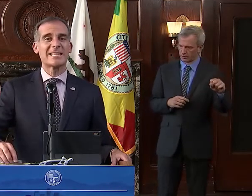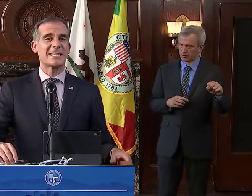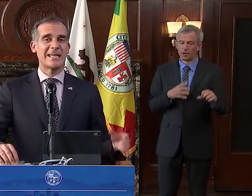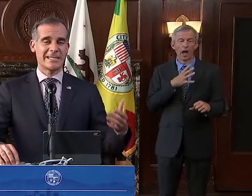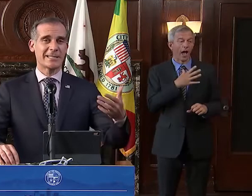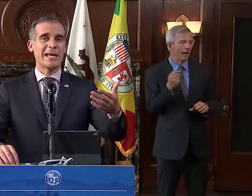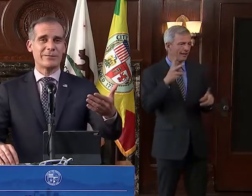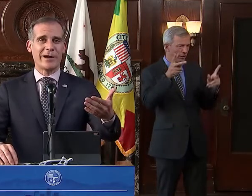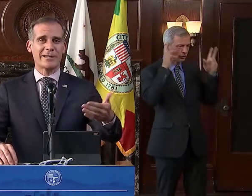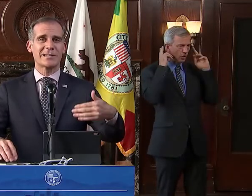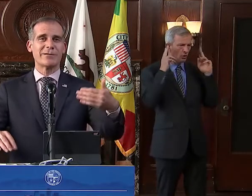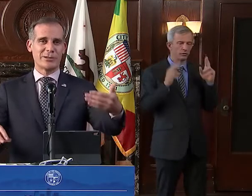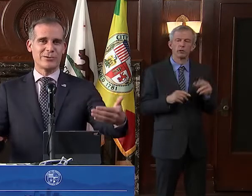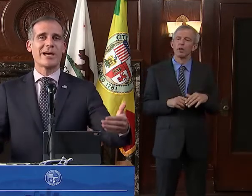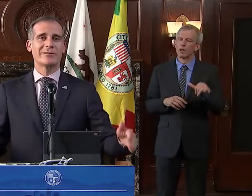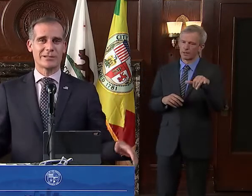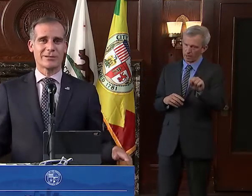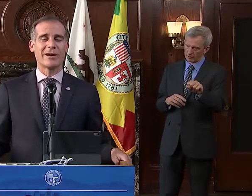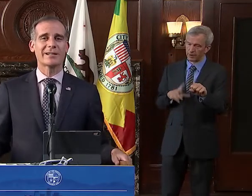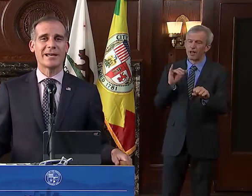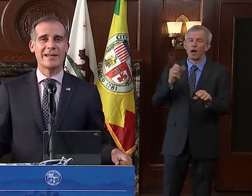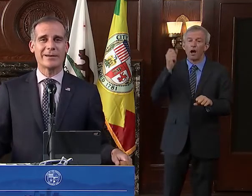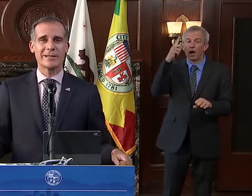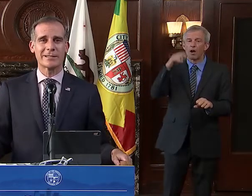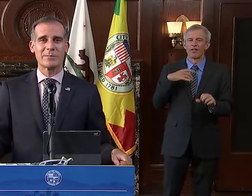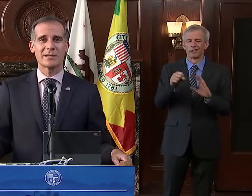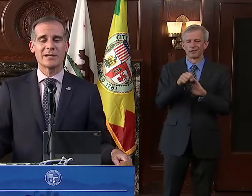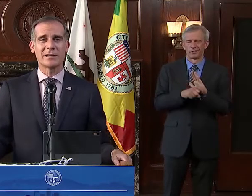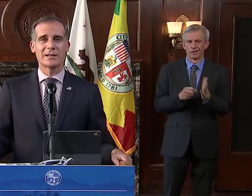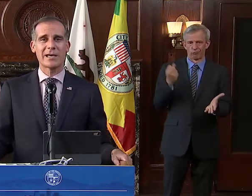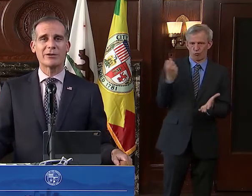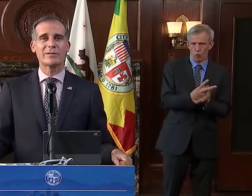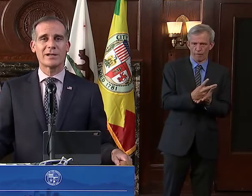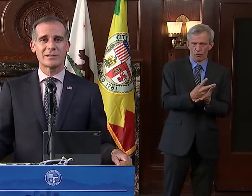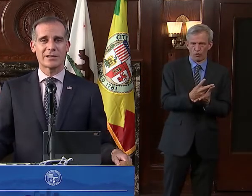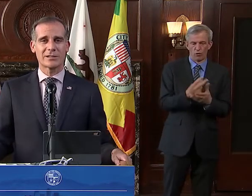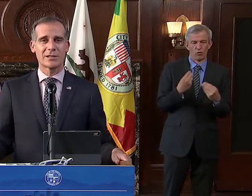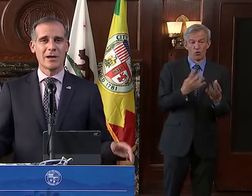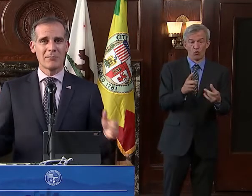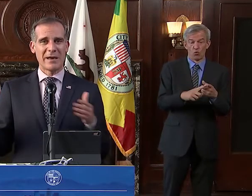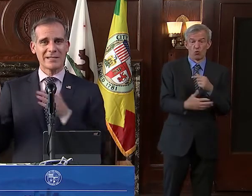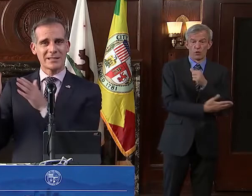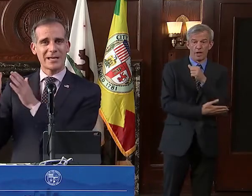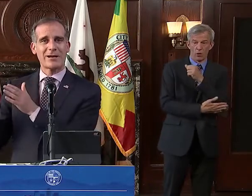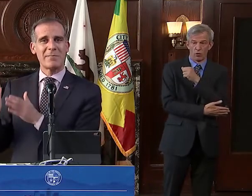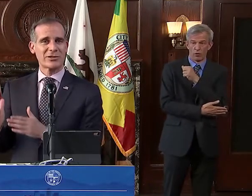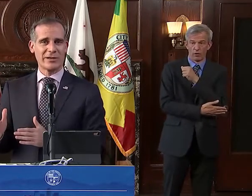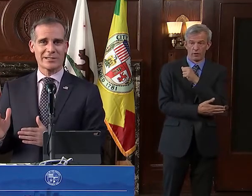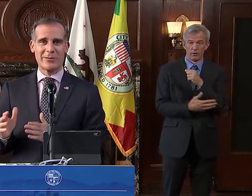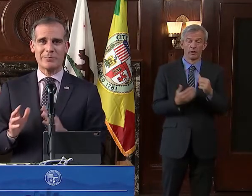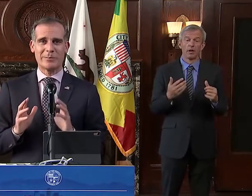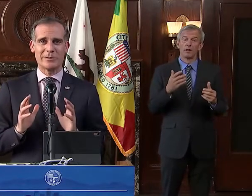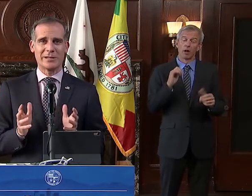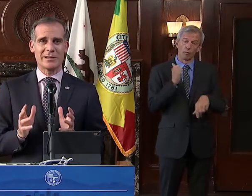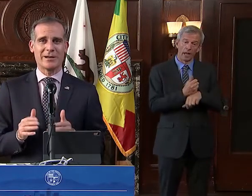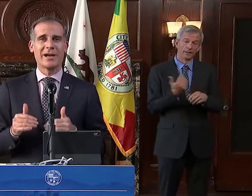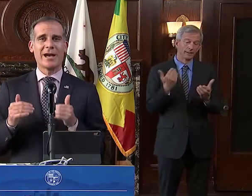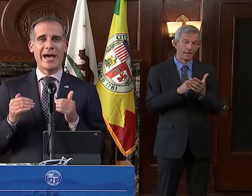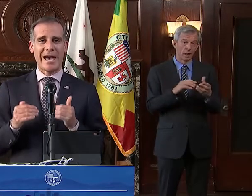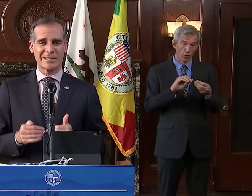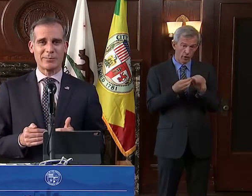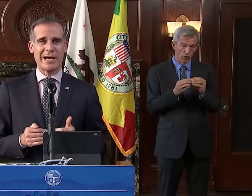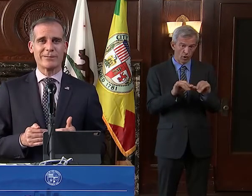Yeah, it's a state variance given to counties, correct. And that is something that the County of Los Angeles, based again on metrics, I want people to be